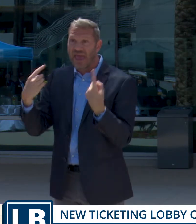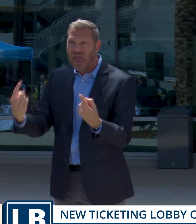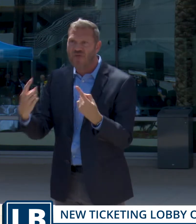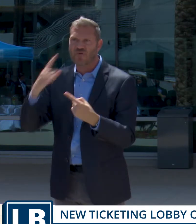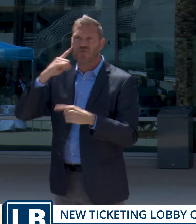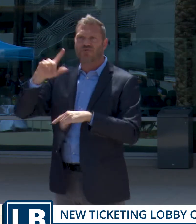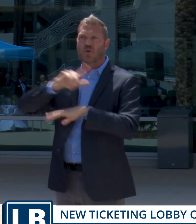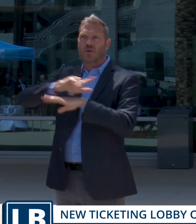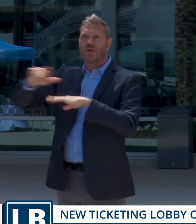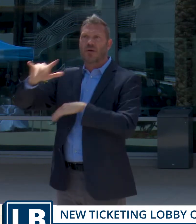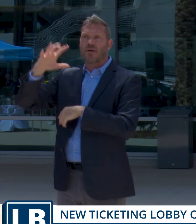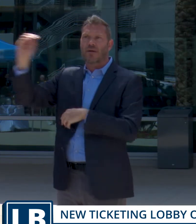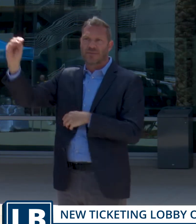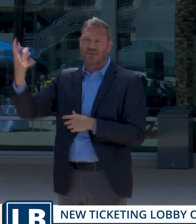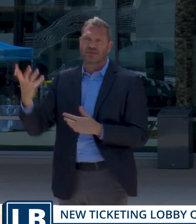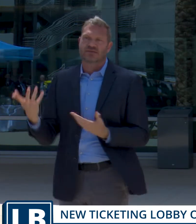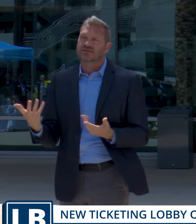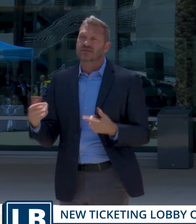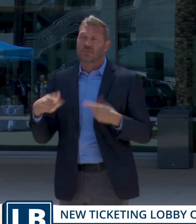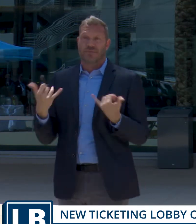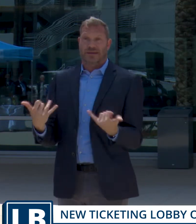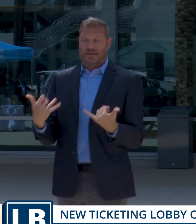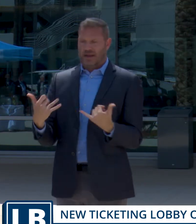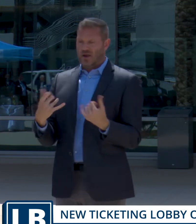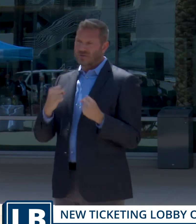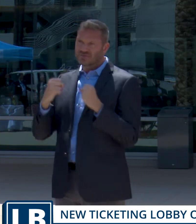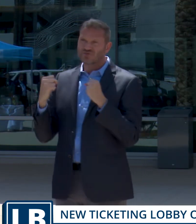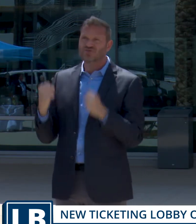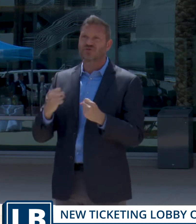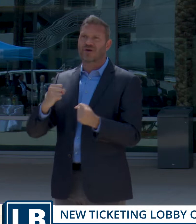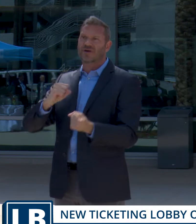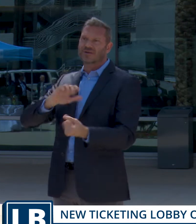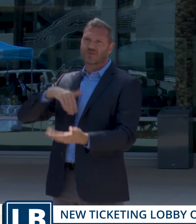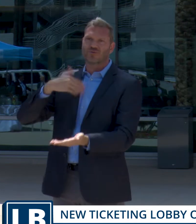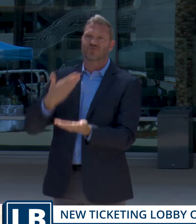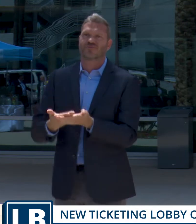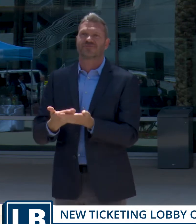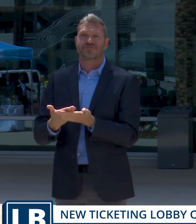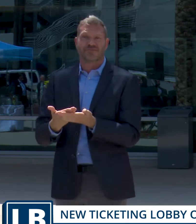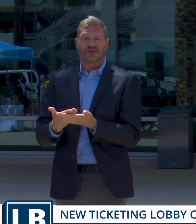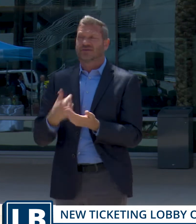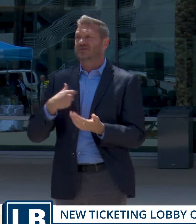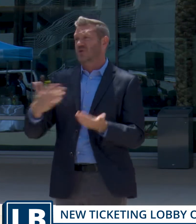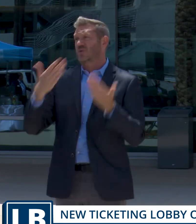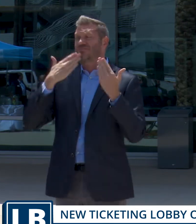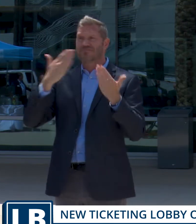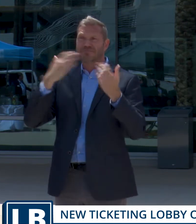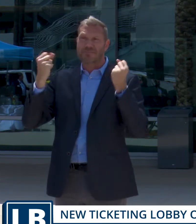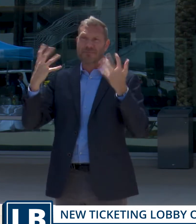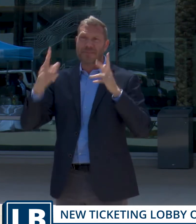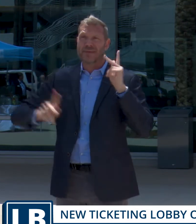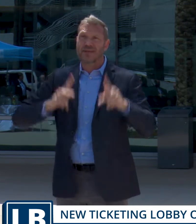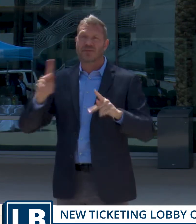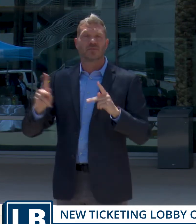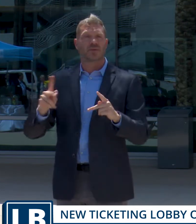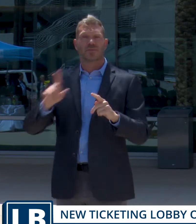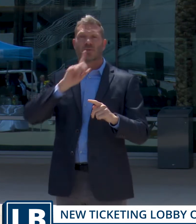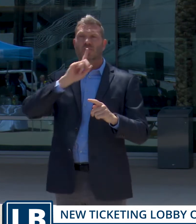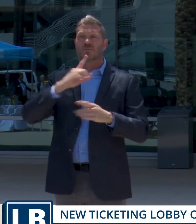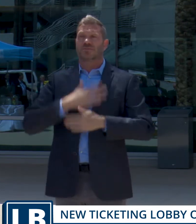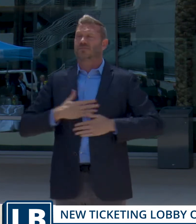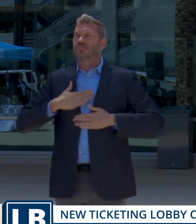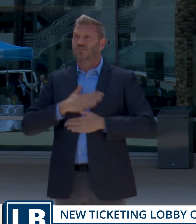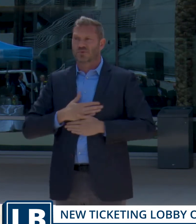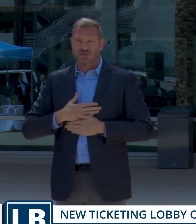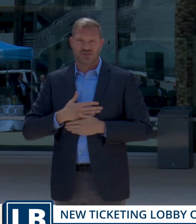on the other side of it, stronger than ever, is just amazing. So, so many people to thank, and really appreciate you being here